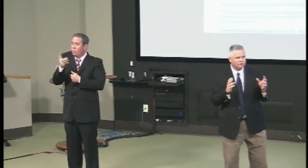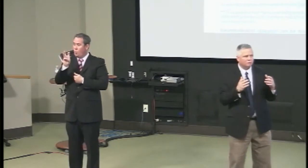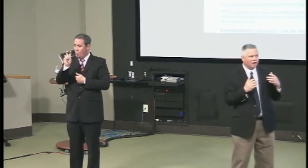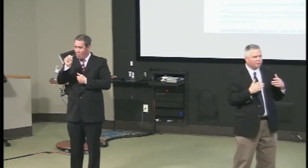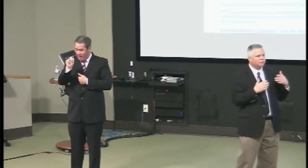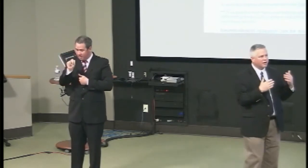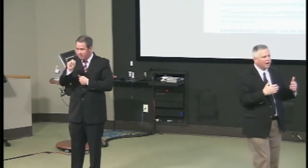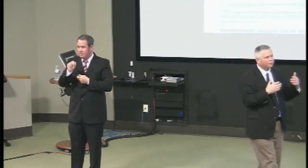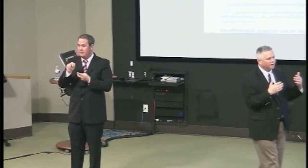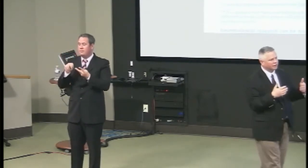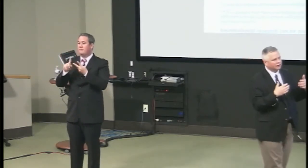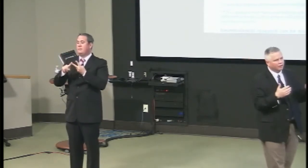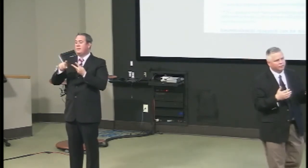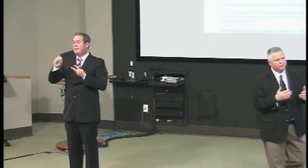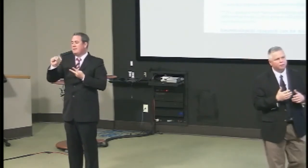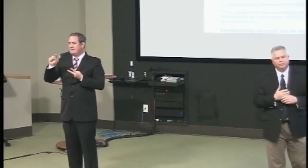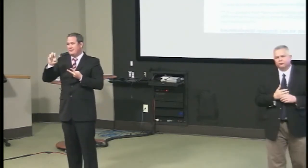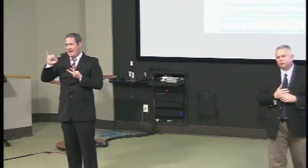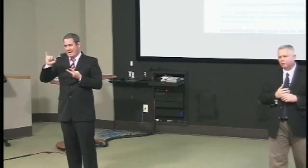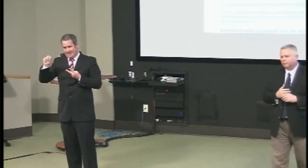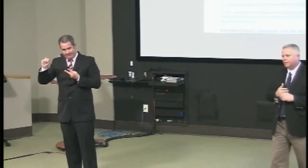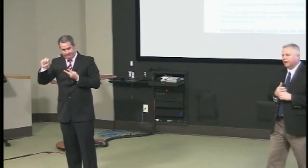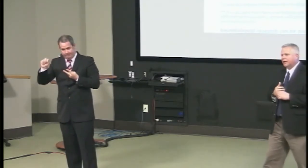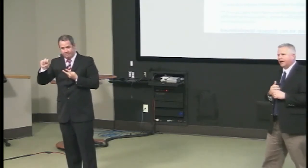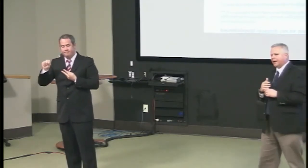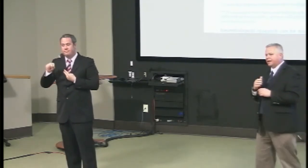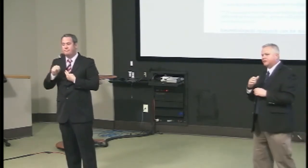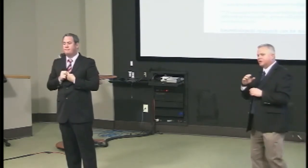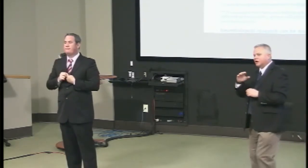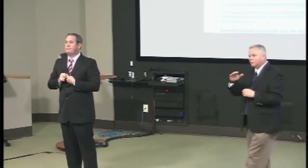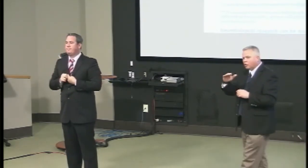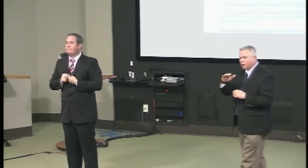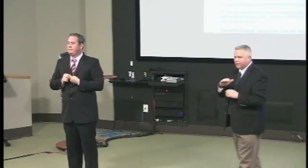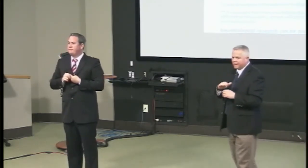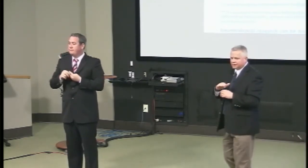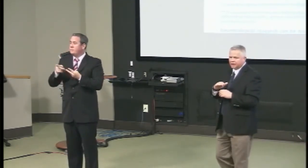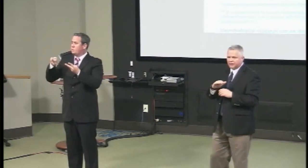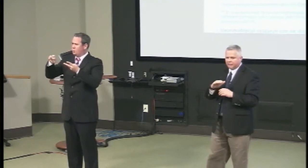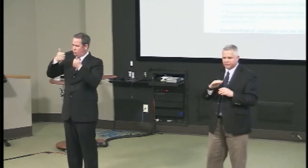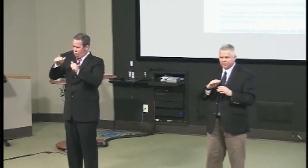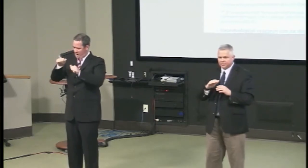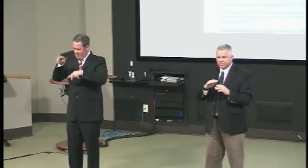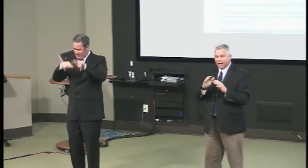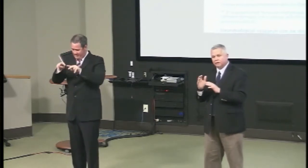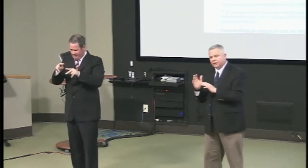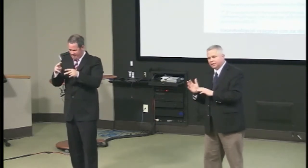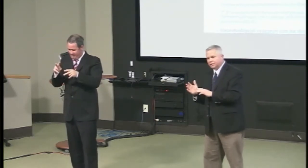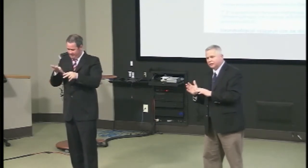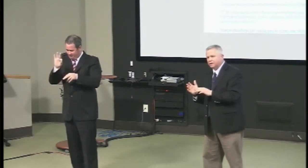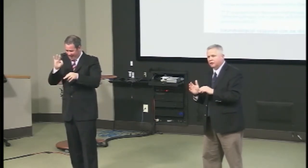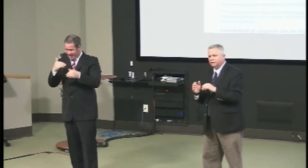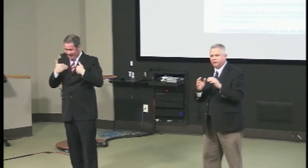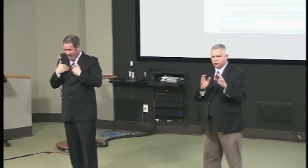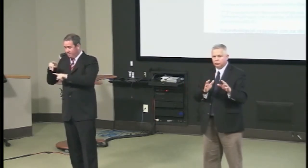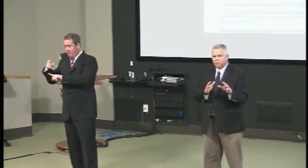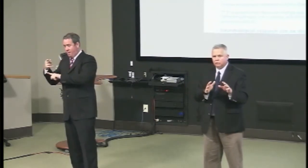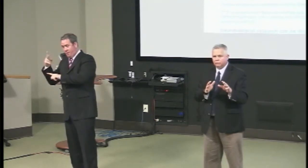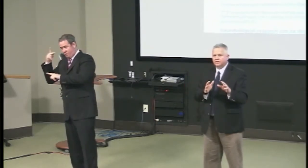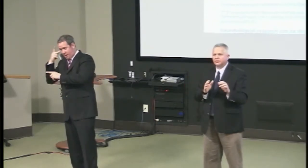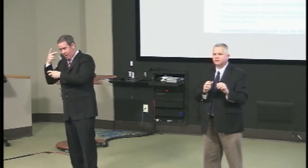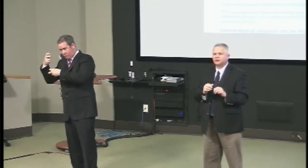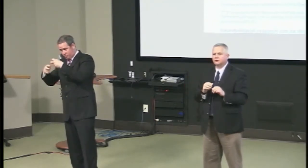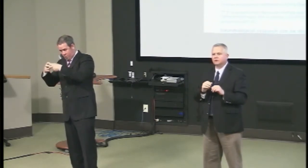problems operating on the spoken form, and more basic deficits either in